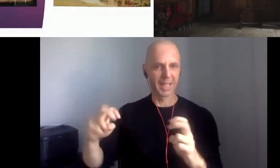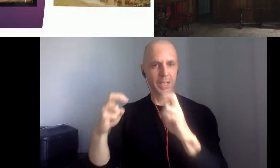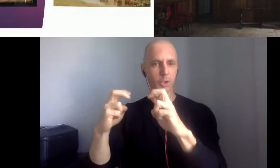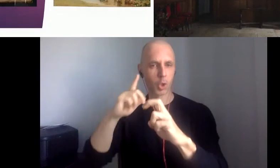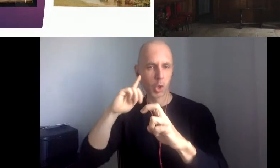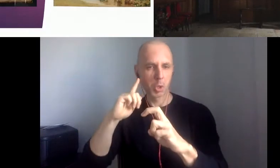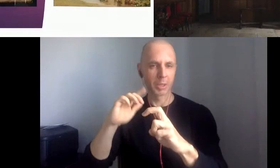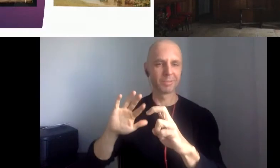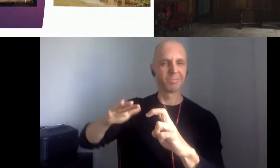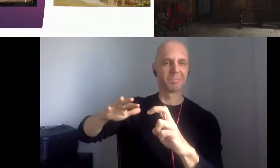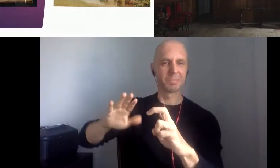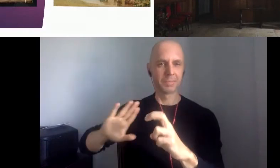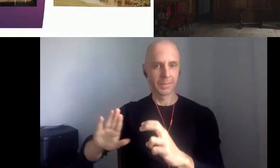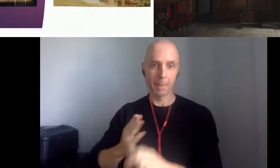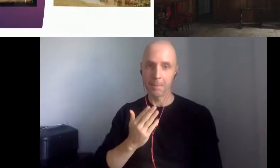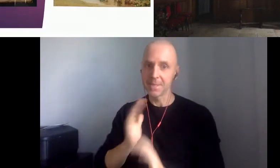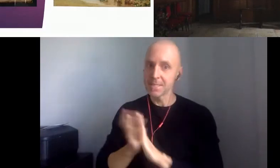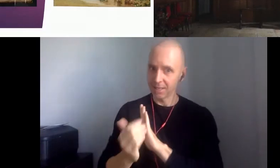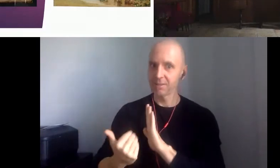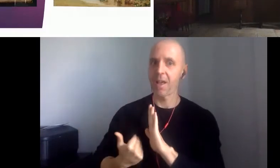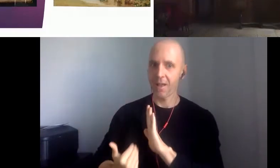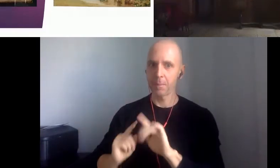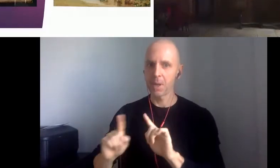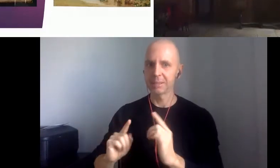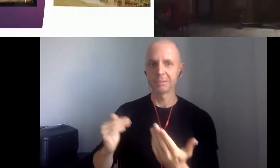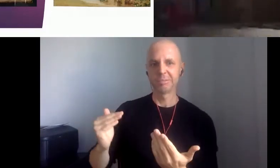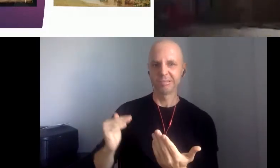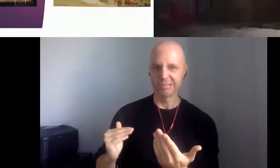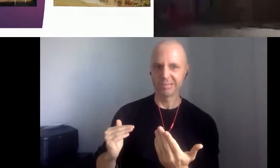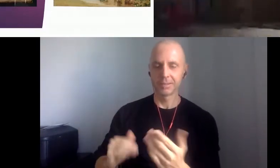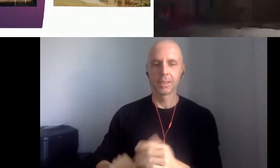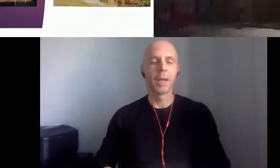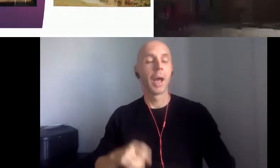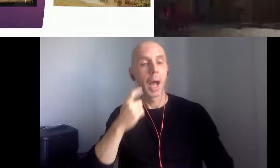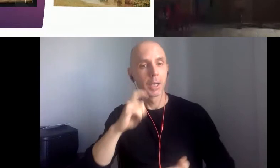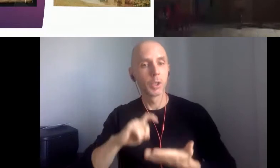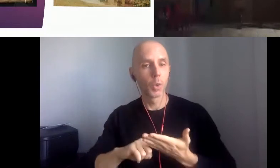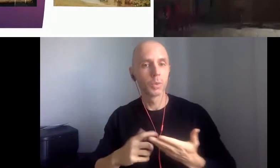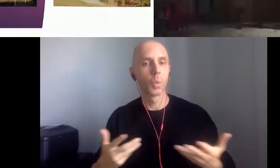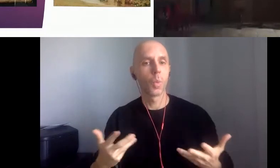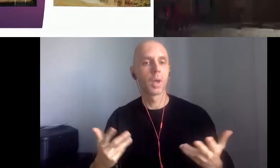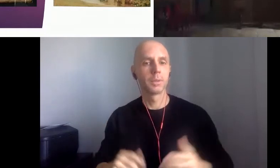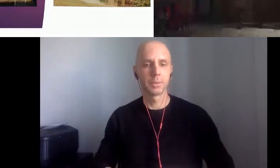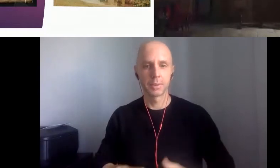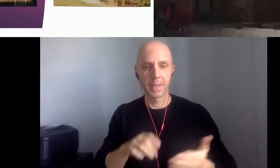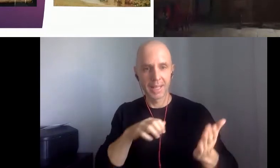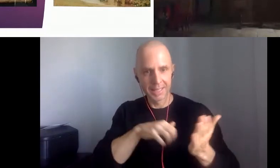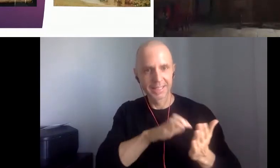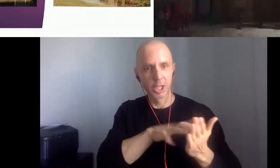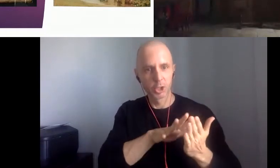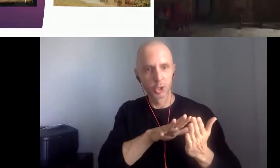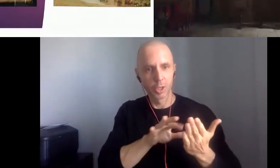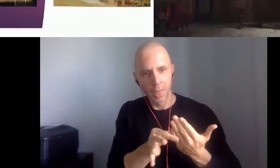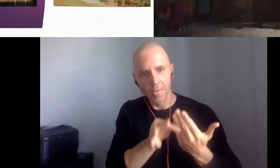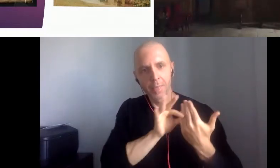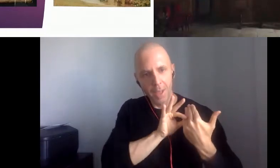looking through the notebook, I noticed that on the back of one of the sheets of paper that the castle is sketched on, there are some lines from